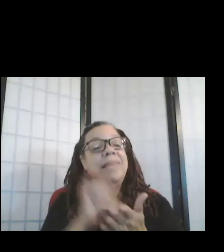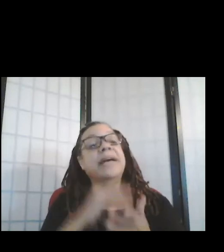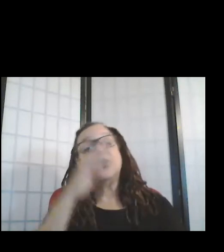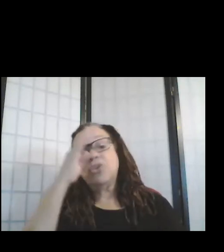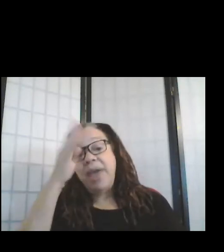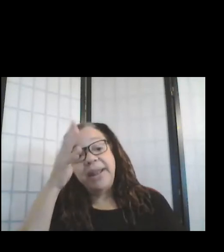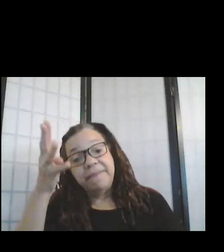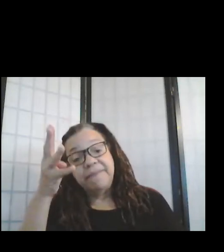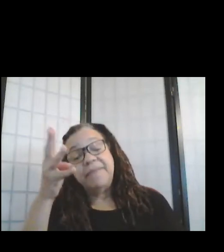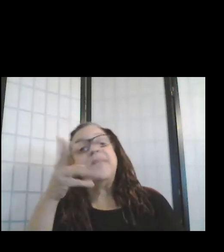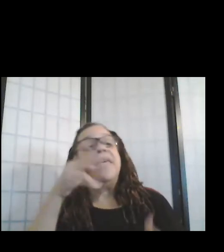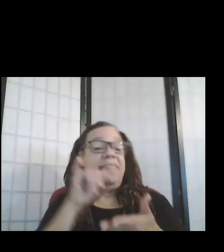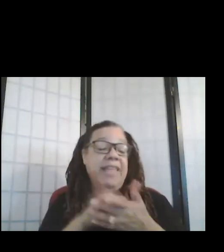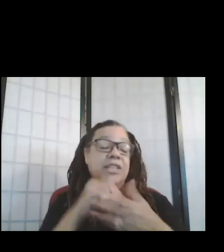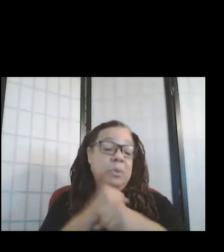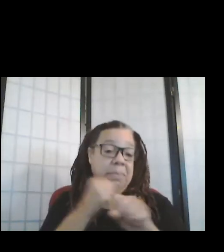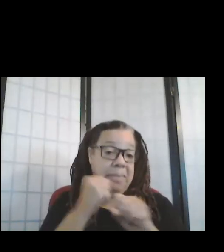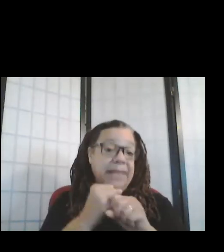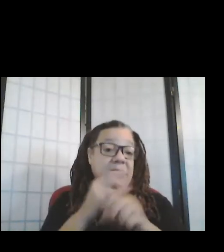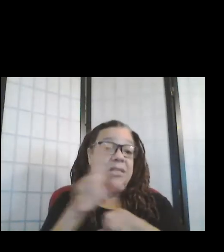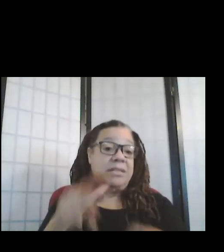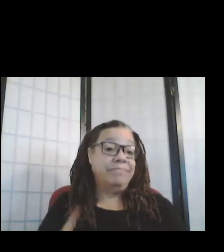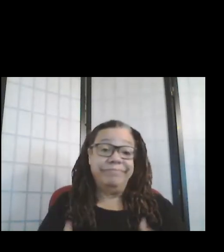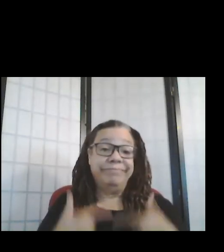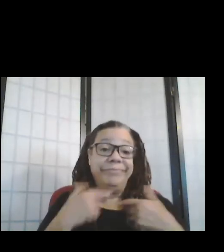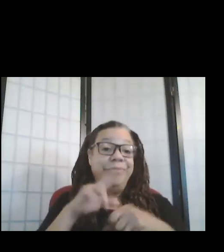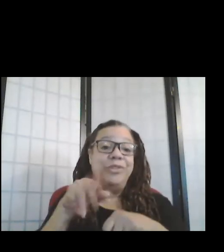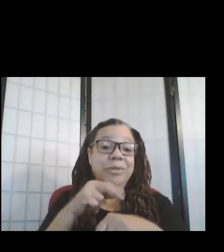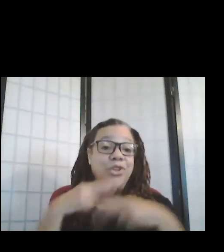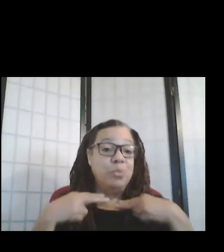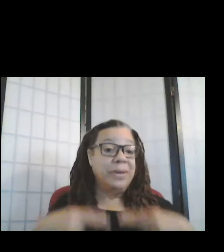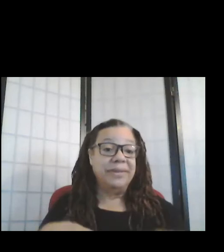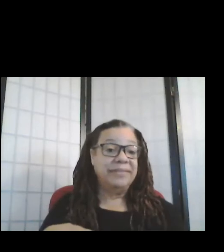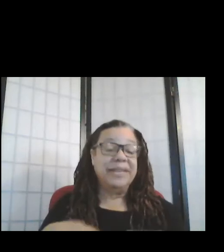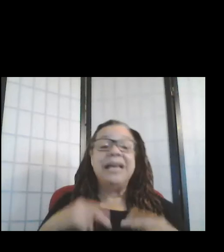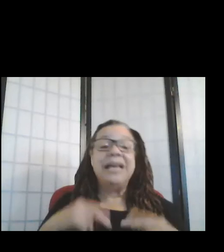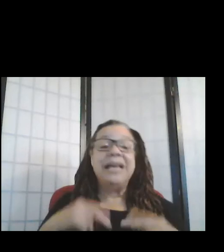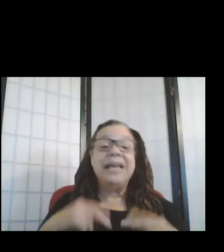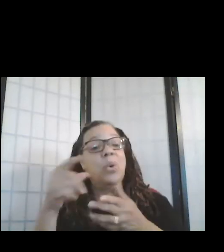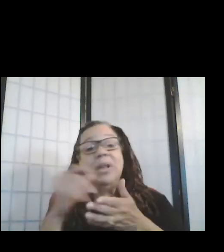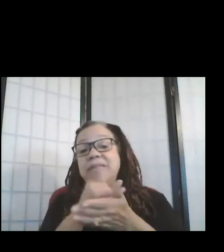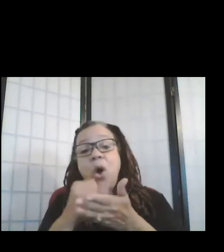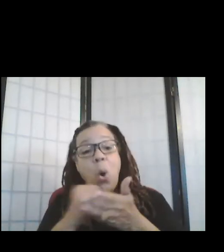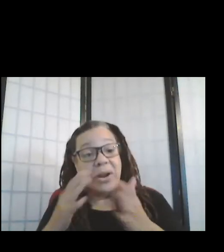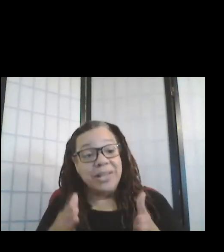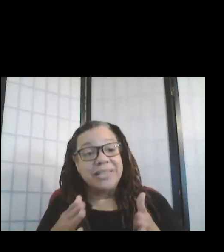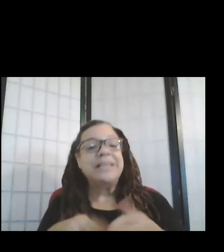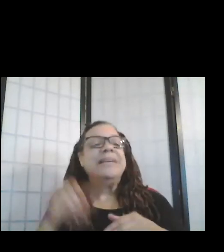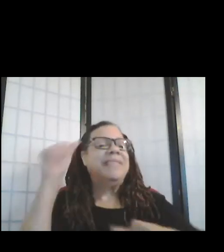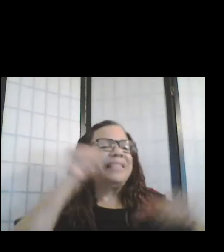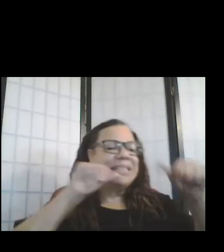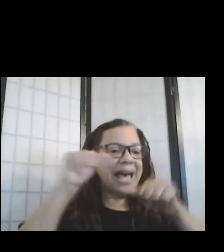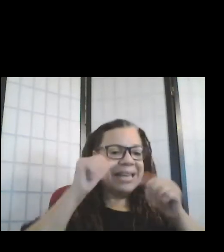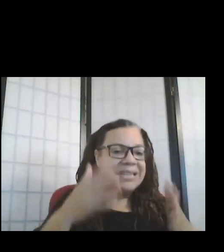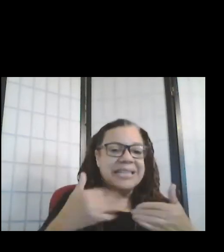us human, is that aha moment. And it's not just the artists who have those aha moments, the scientists have them